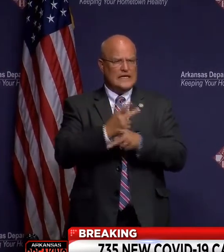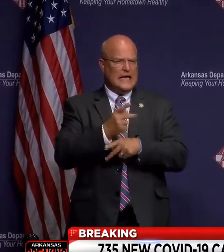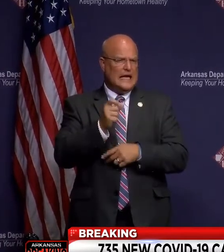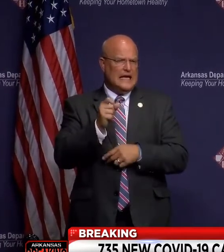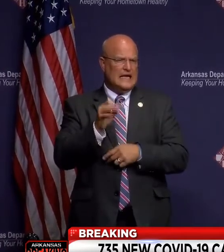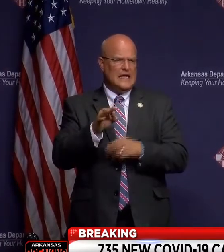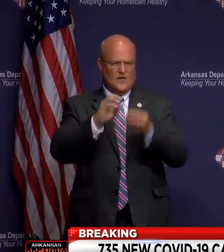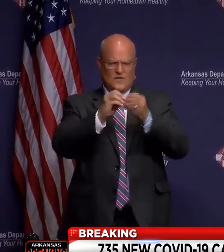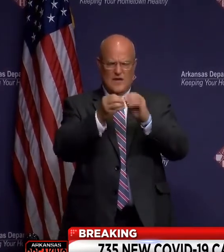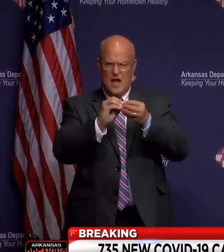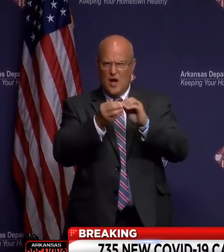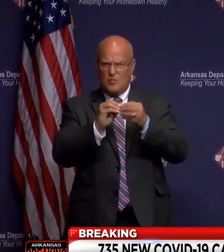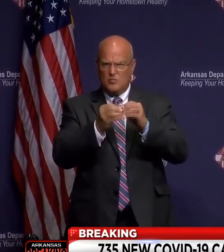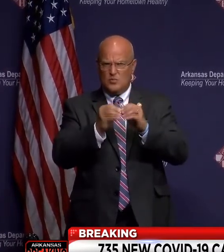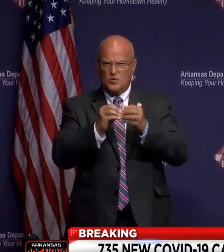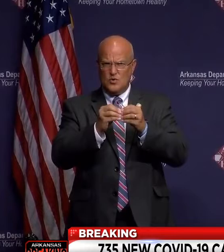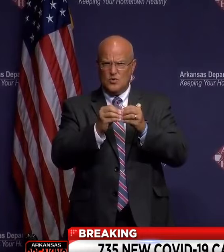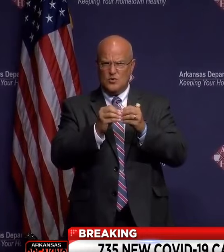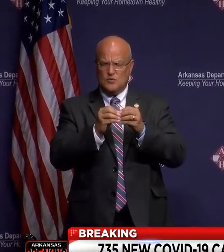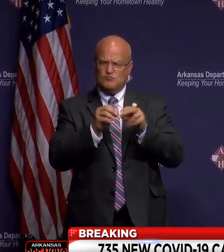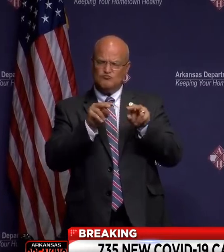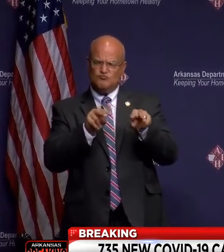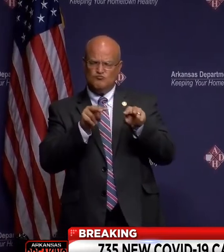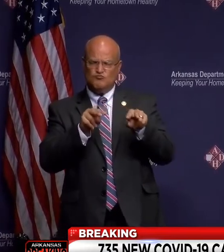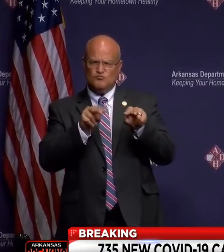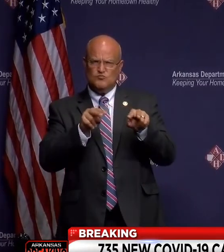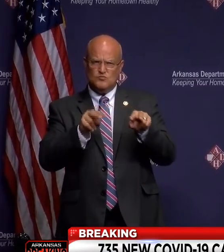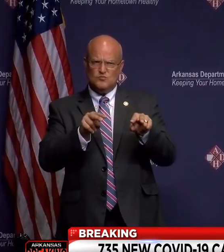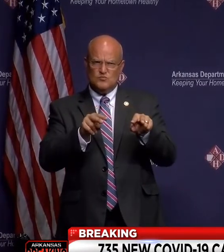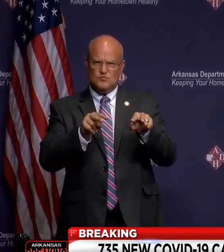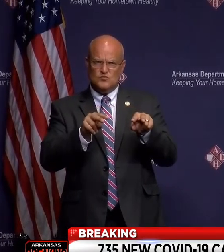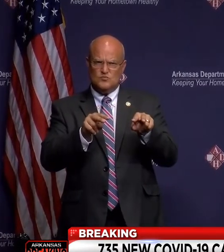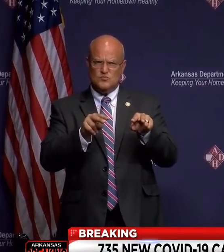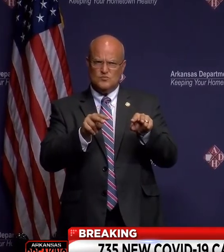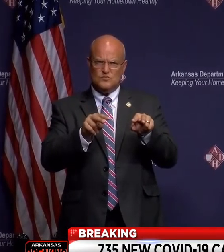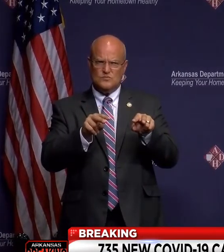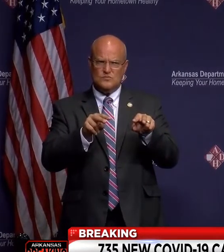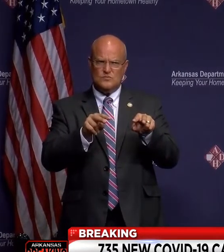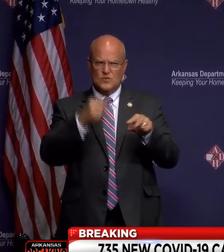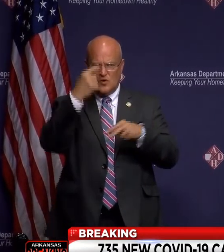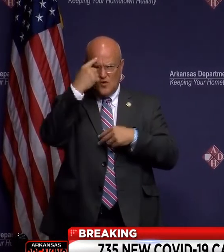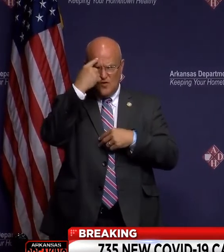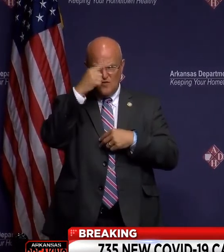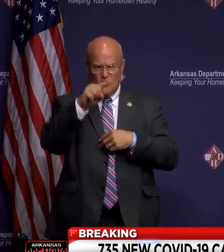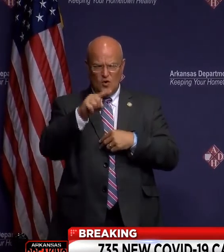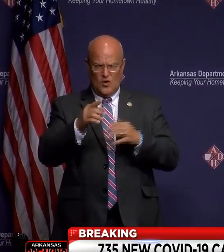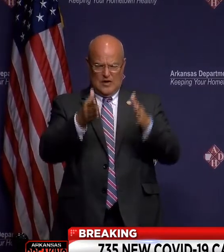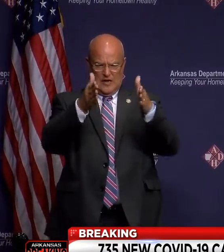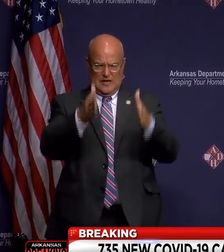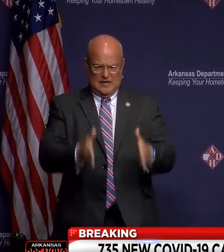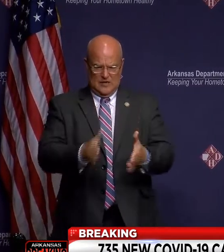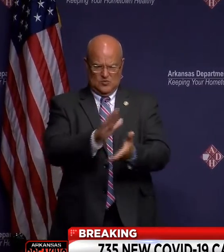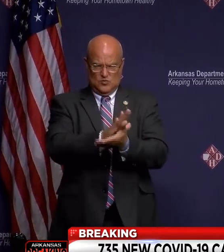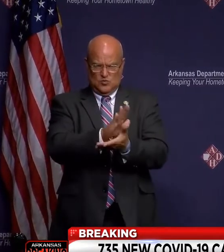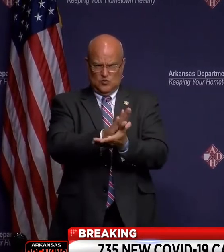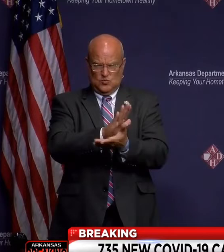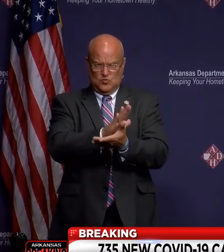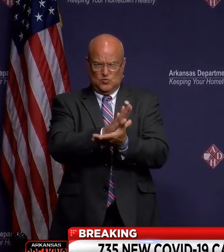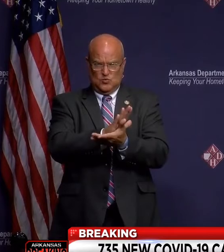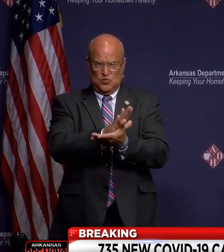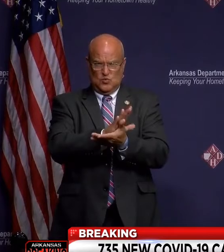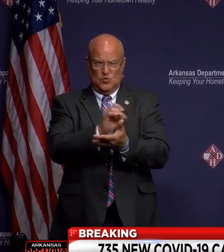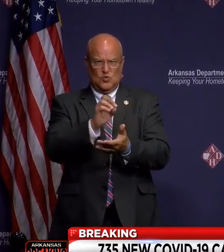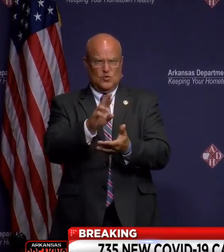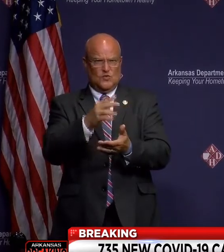of numbers that you are looking at or a threshold for an individual school